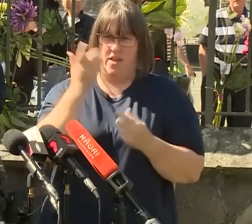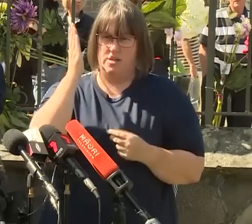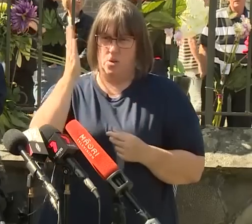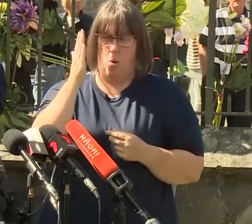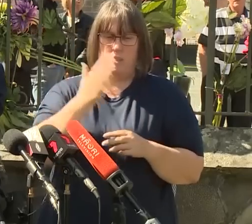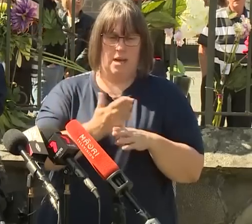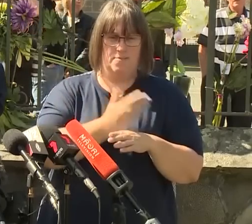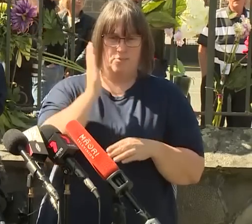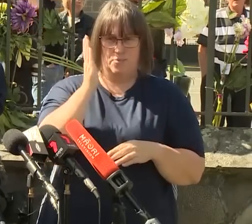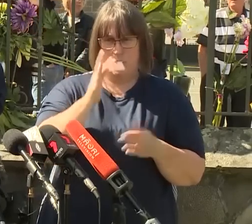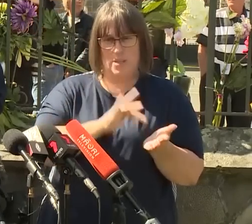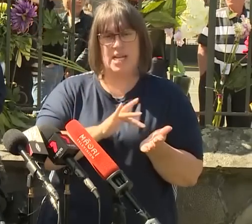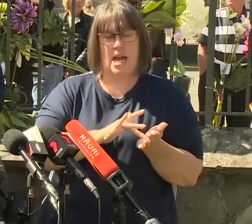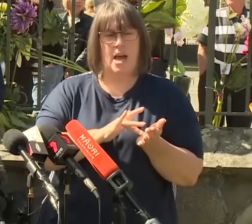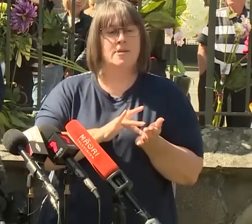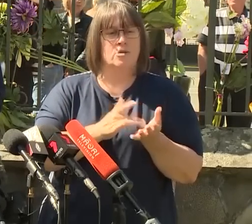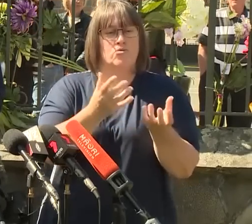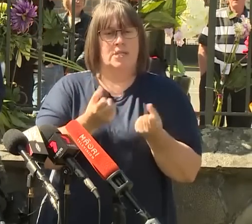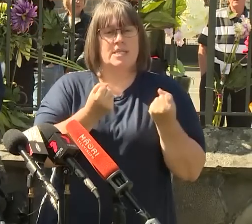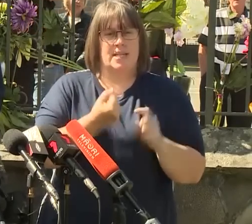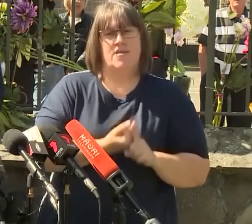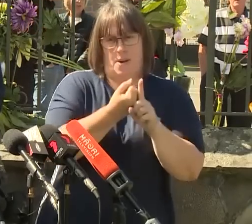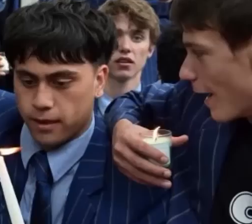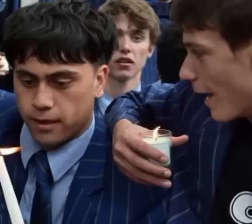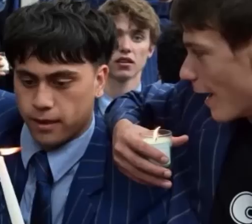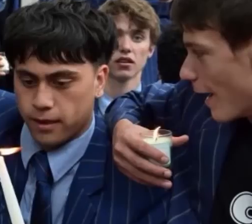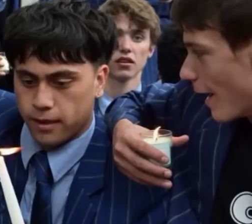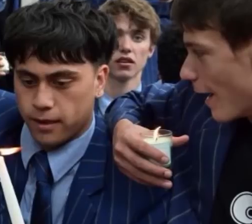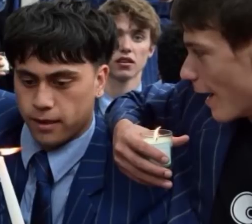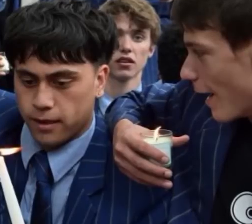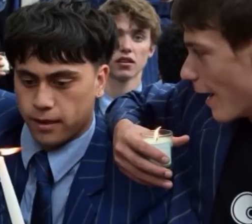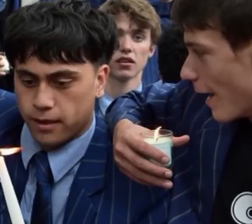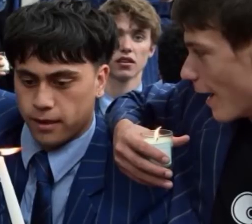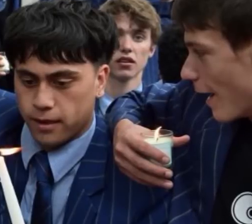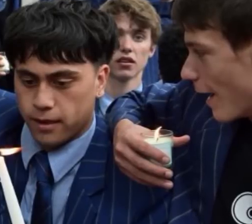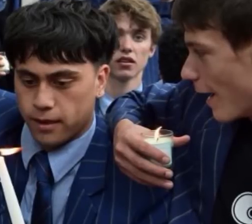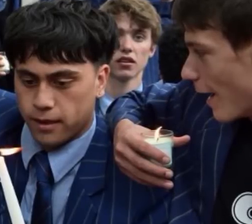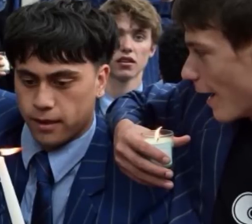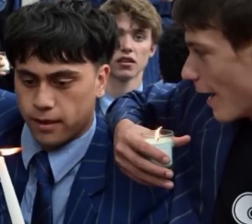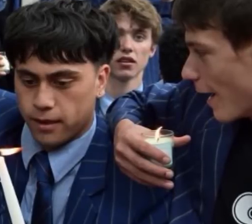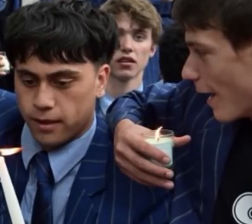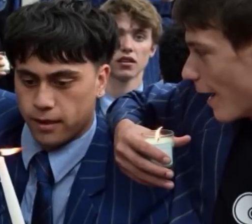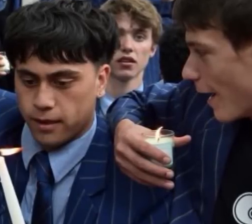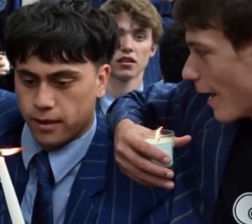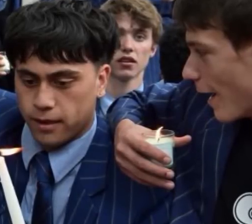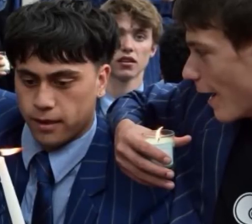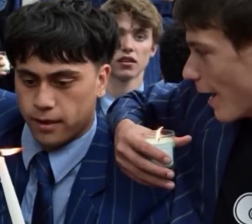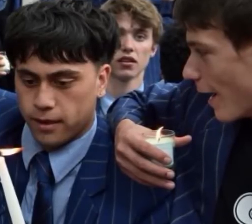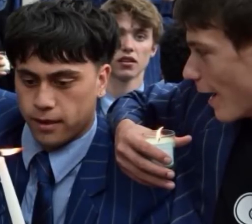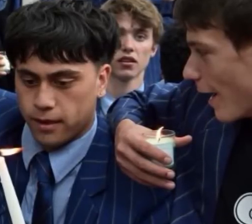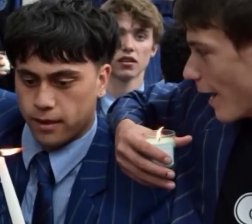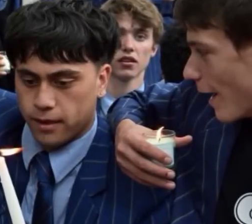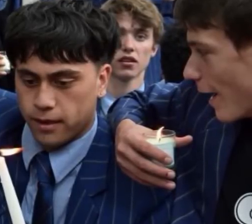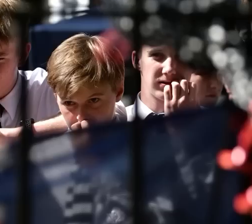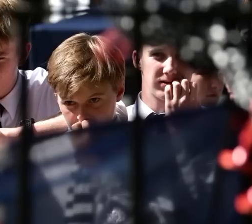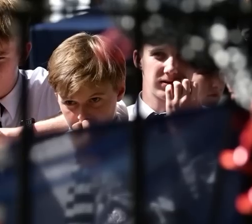childhood centres are getting the right level of support. Ms Casey says the Ministry's also providing additional support